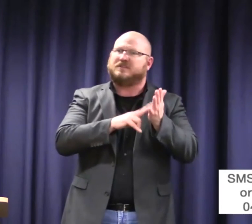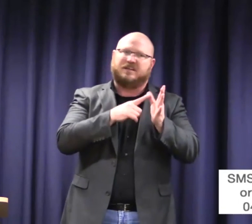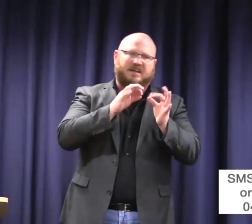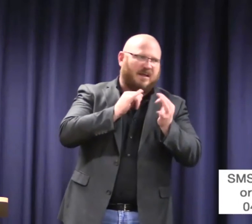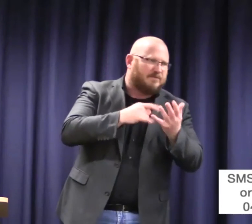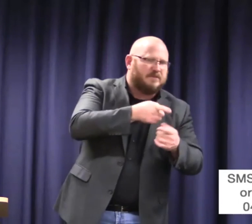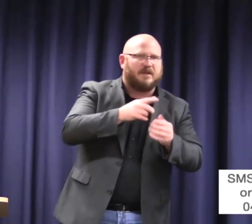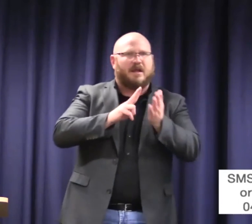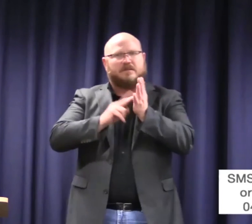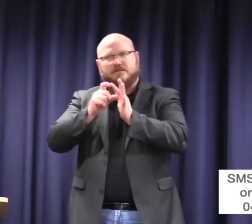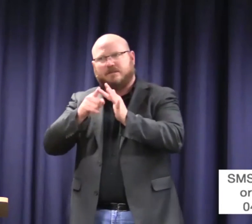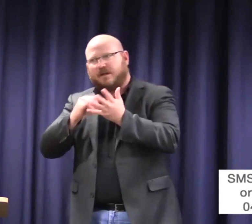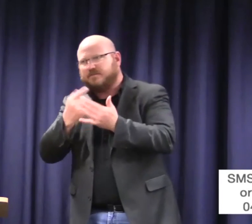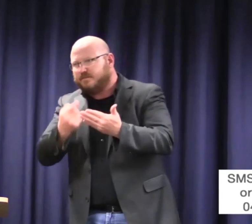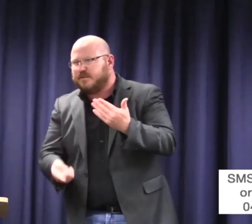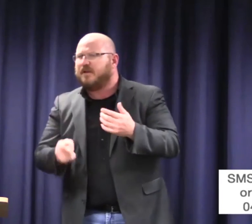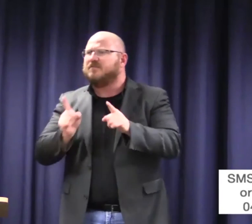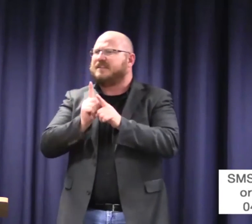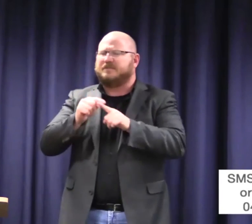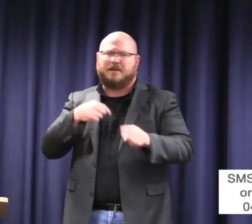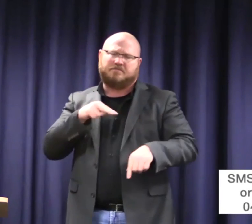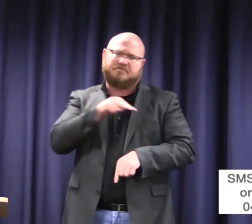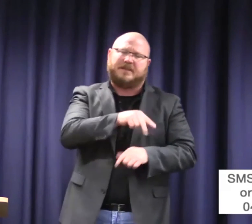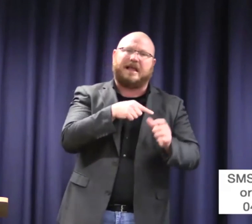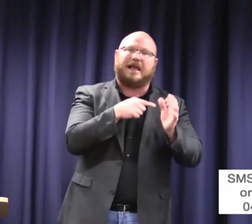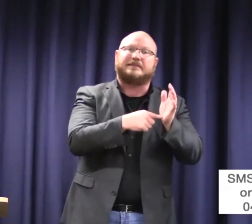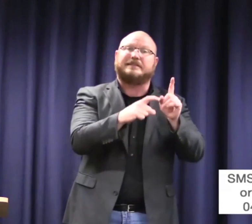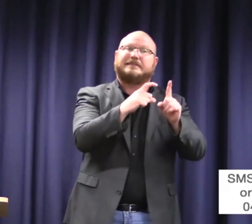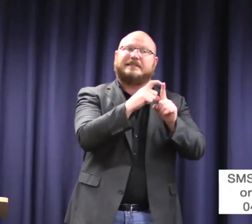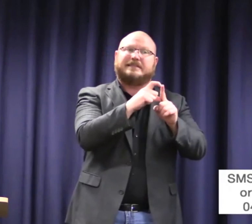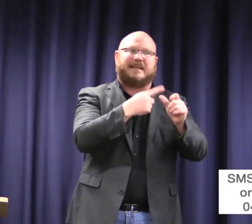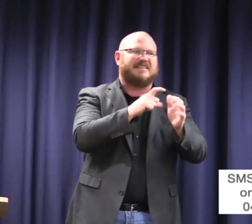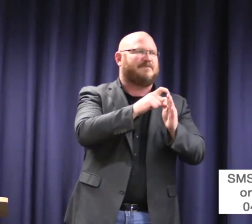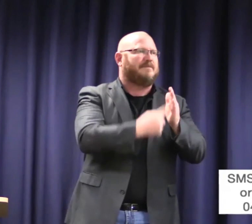Keri and I put a letter together from NABS and